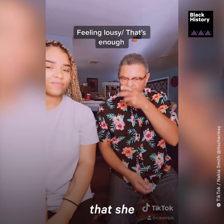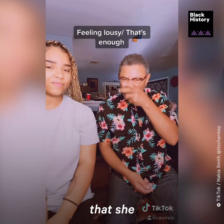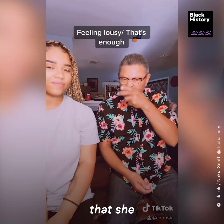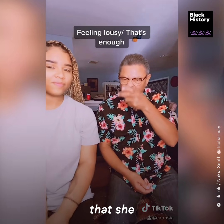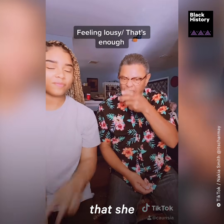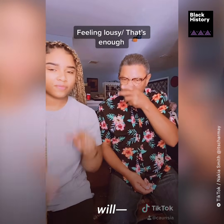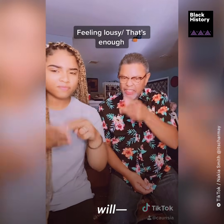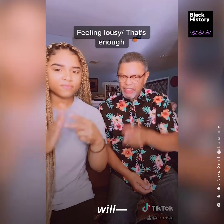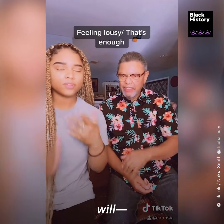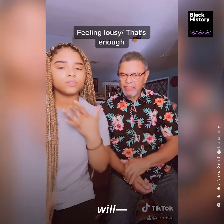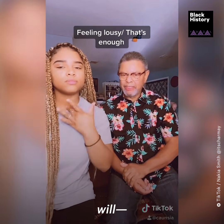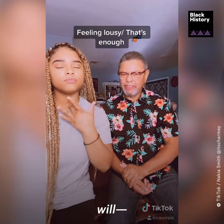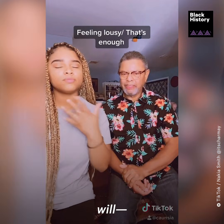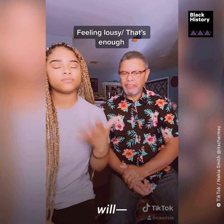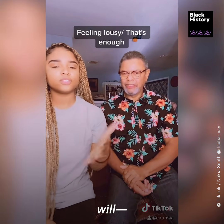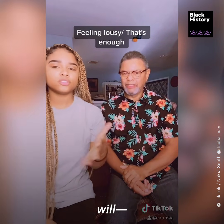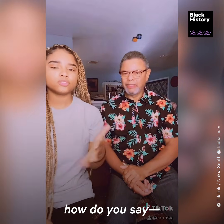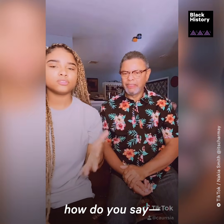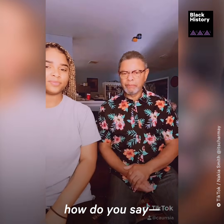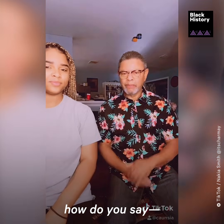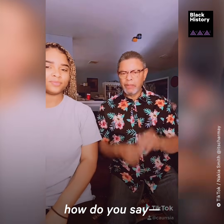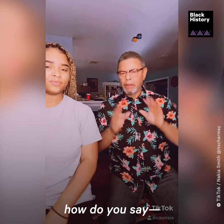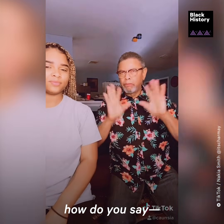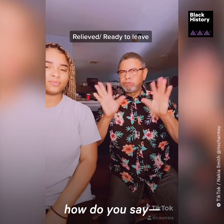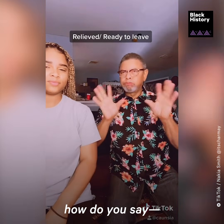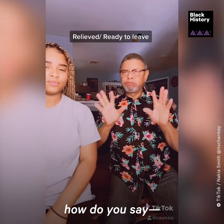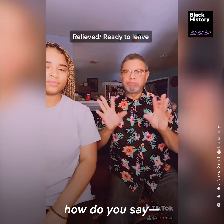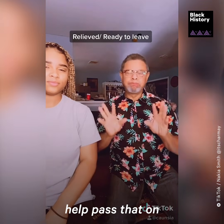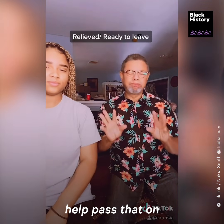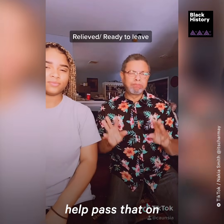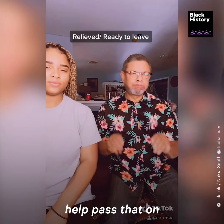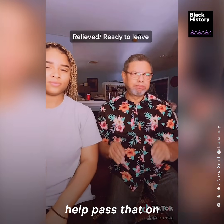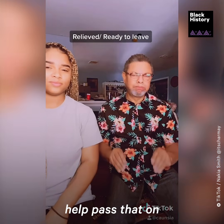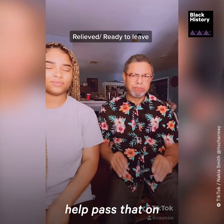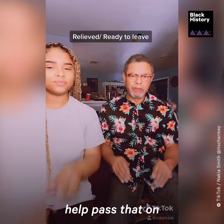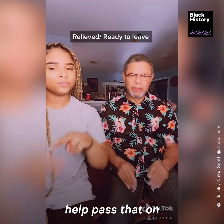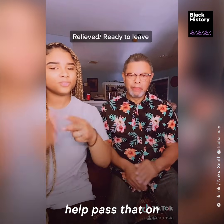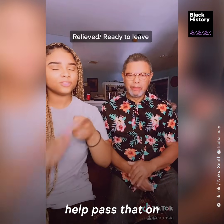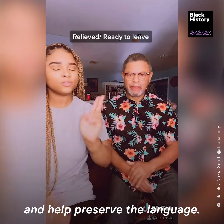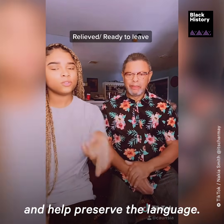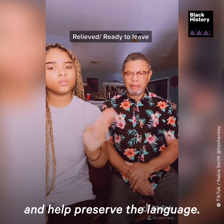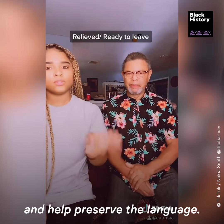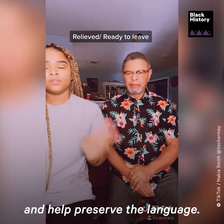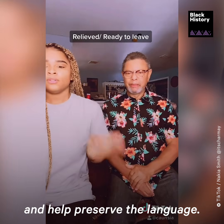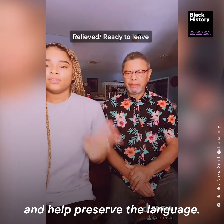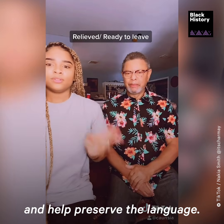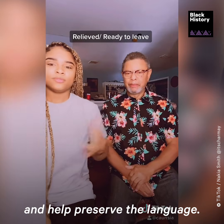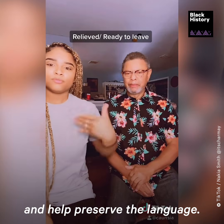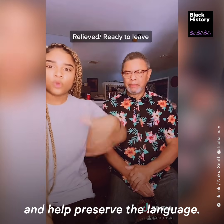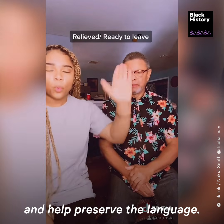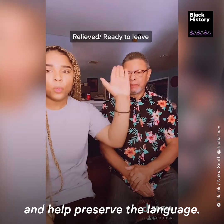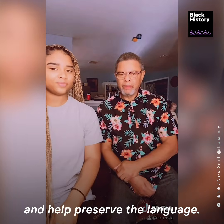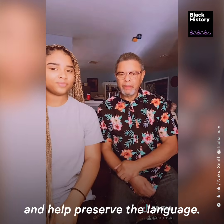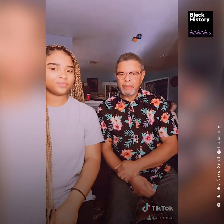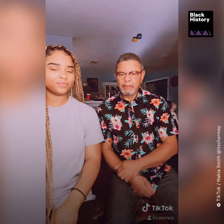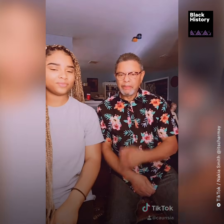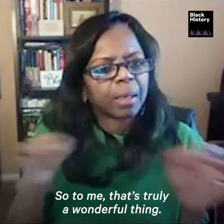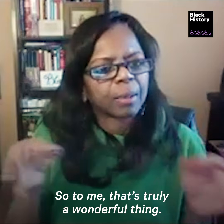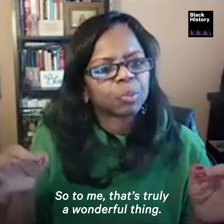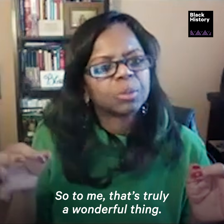she will, how do you say, help pass that on and help preserve the language.